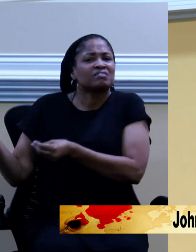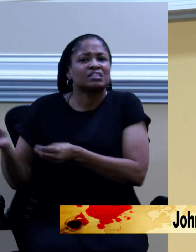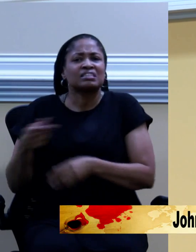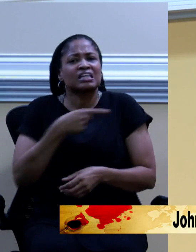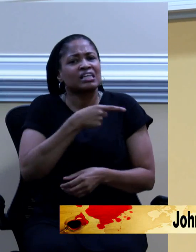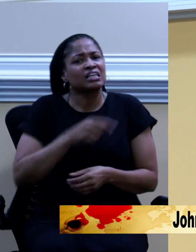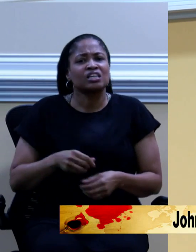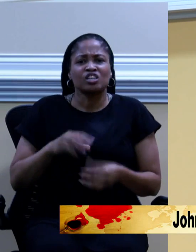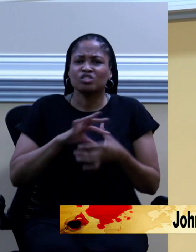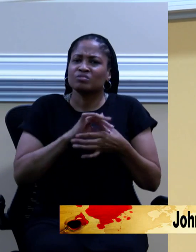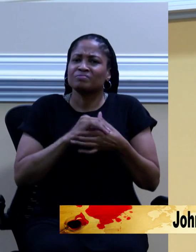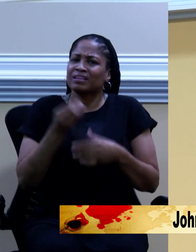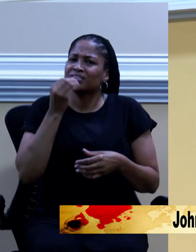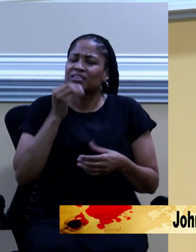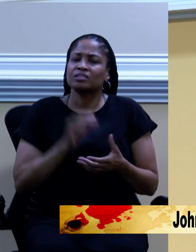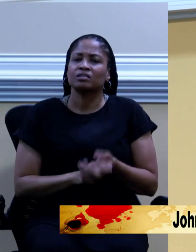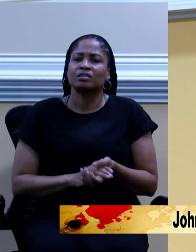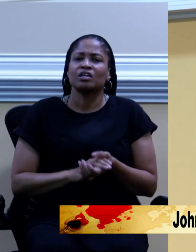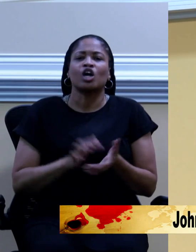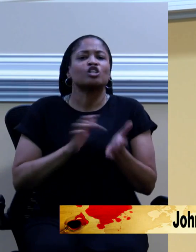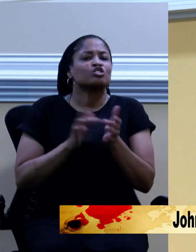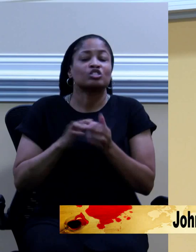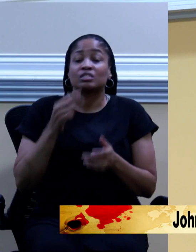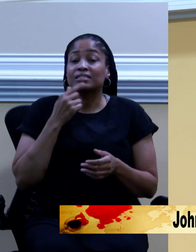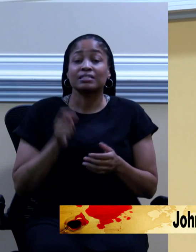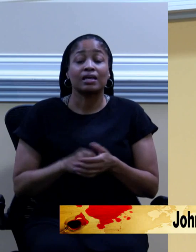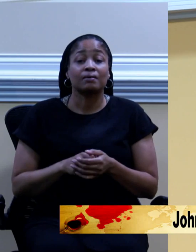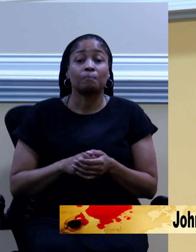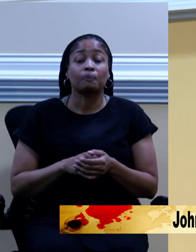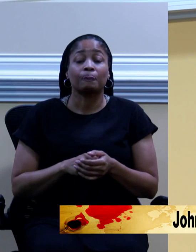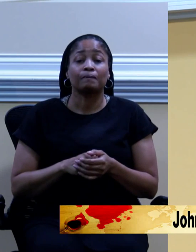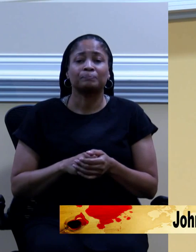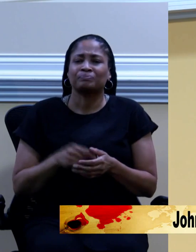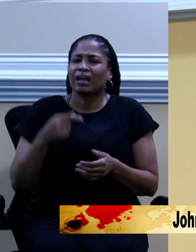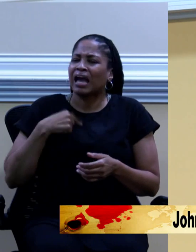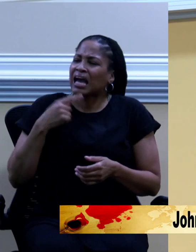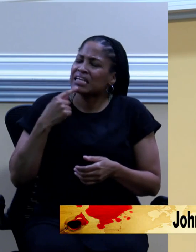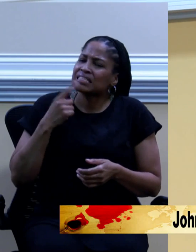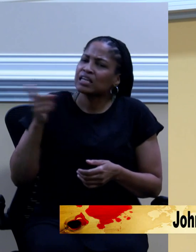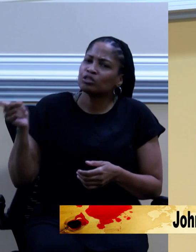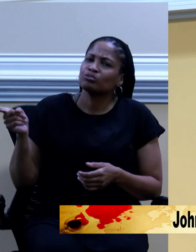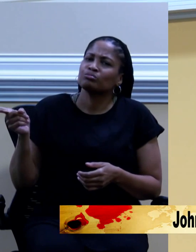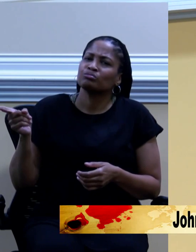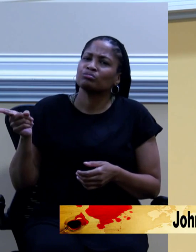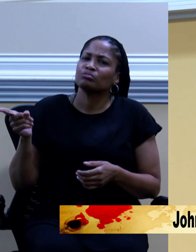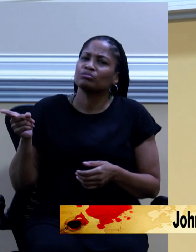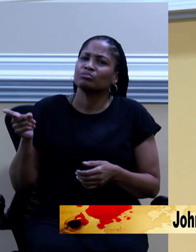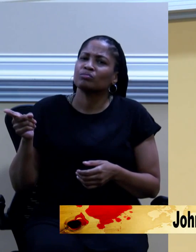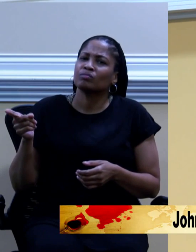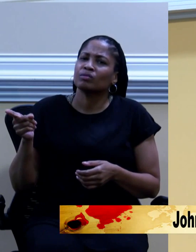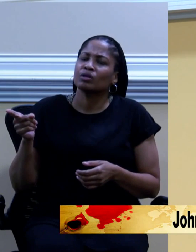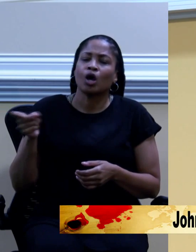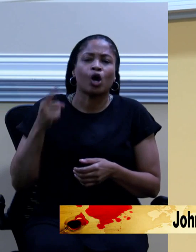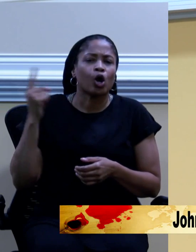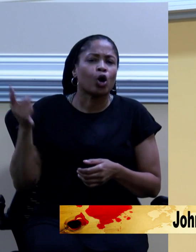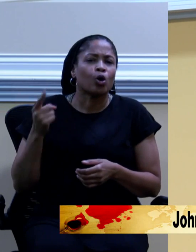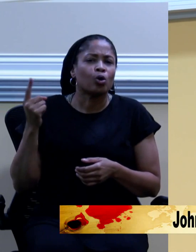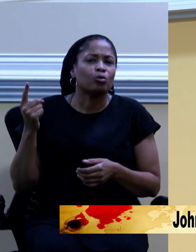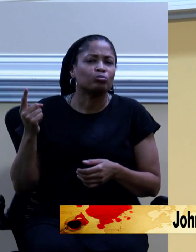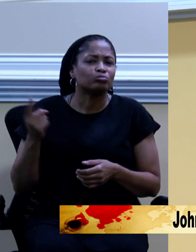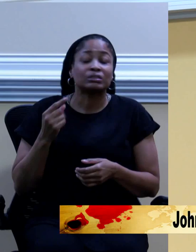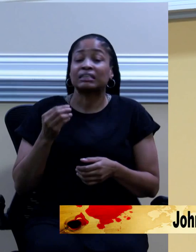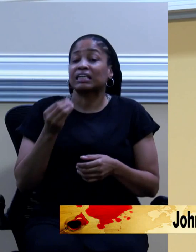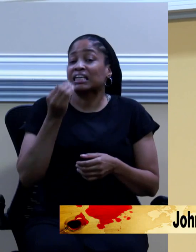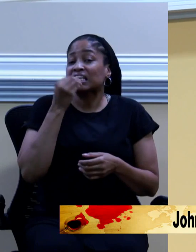Uh-huh. Then Jesus said unto them, verily, verily, I say unto you, except you eat the flesh of the Son of